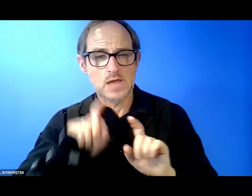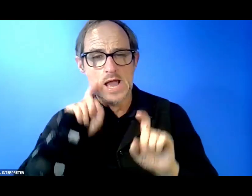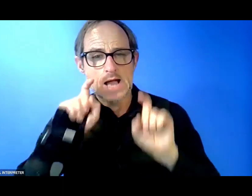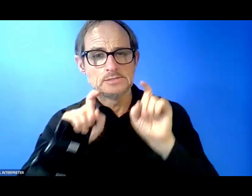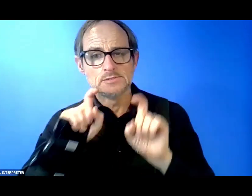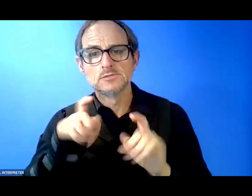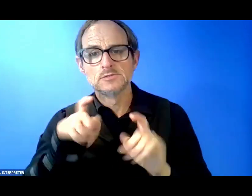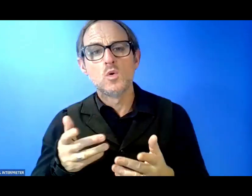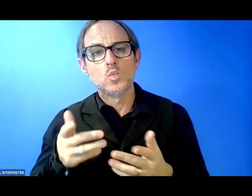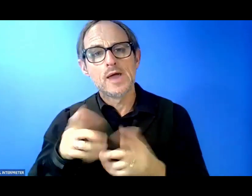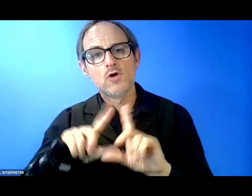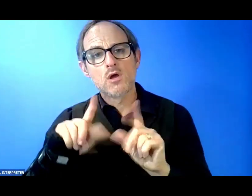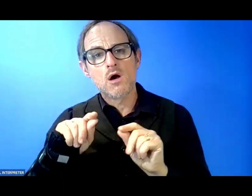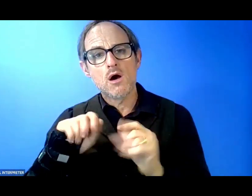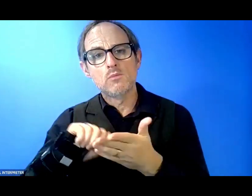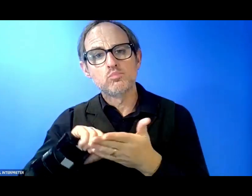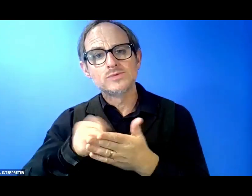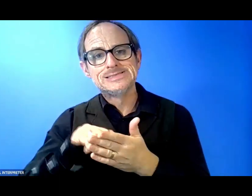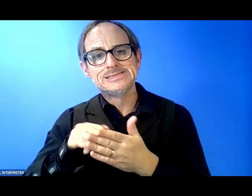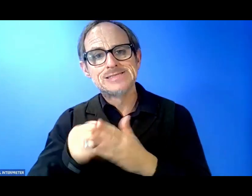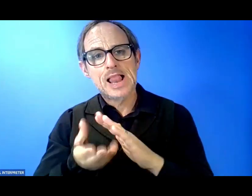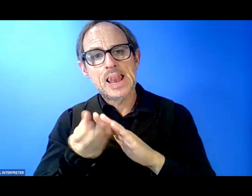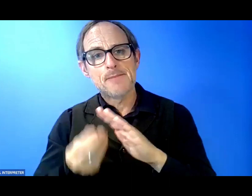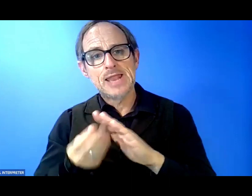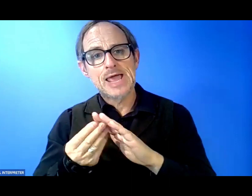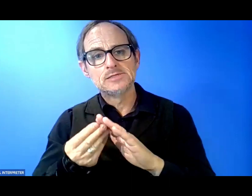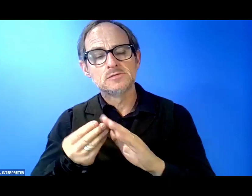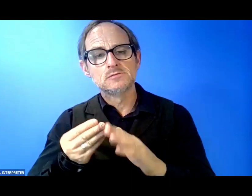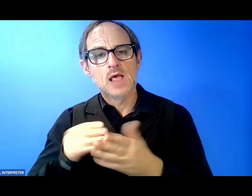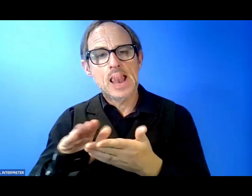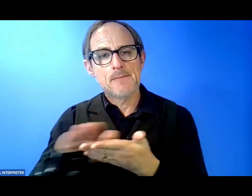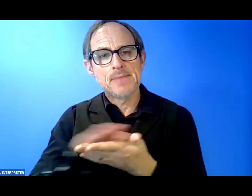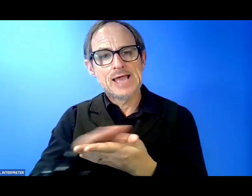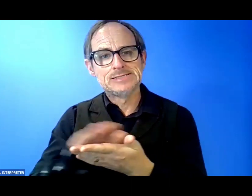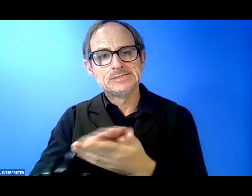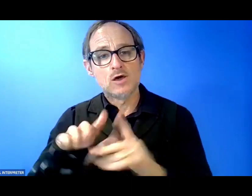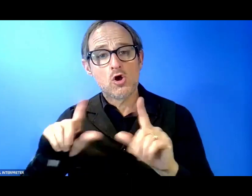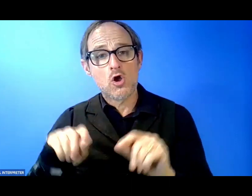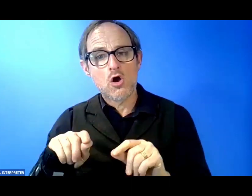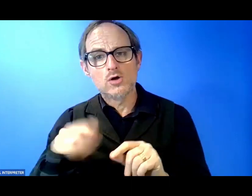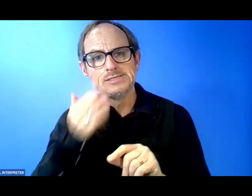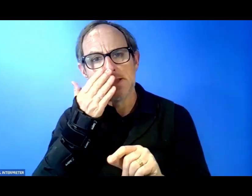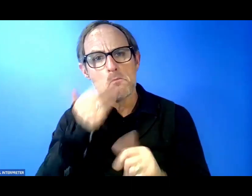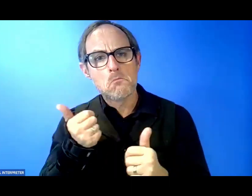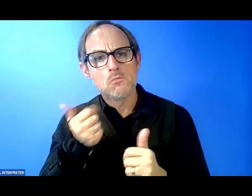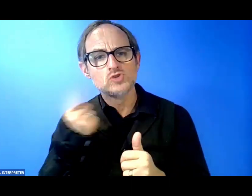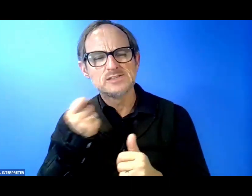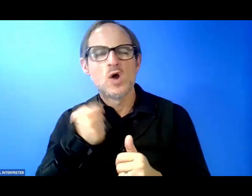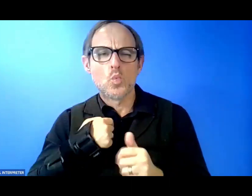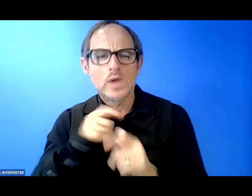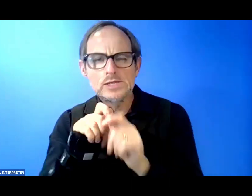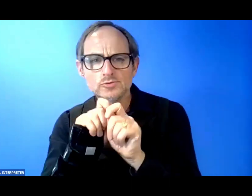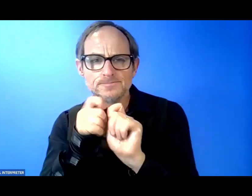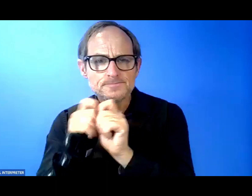cards, laminated cards, and it really, really worked. We changed a little bit to put a Brazilian twist, but it really